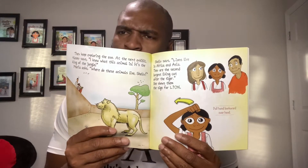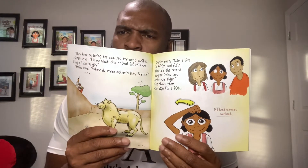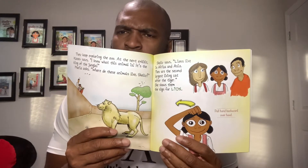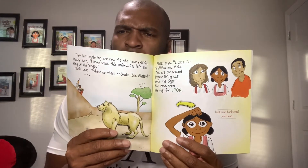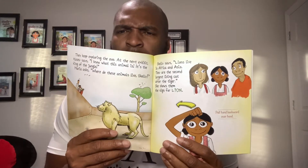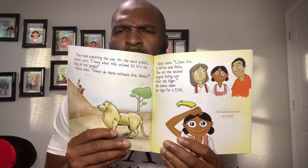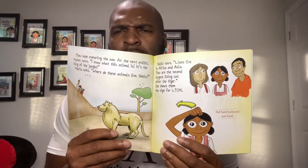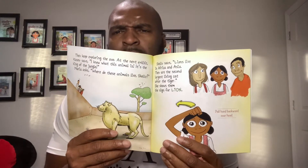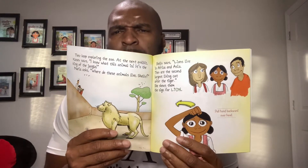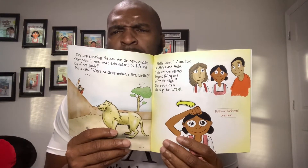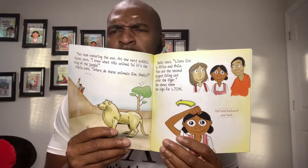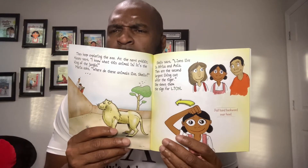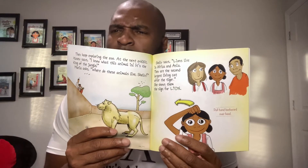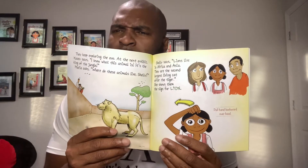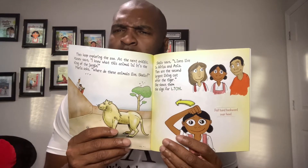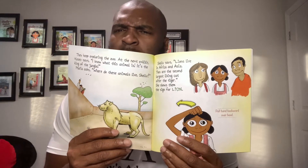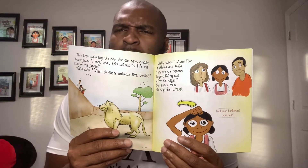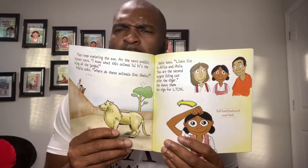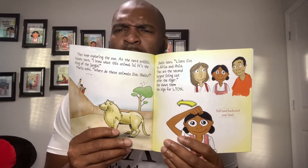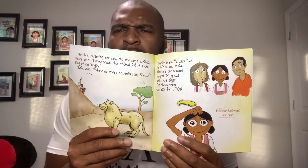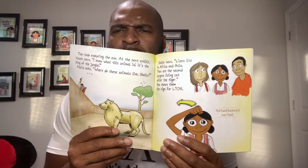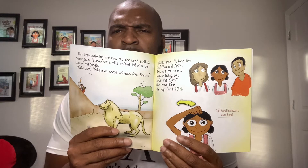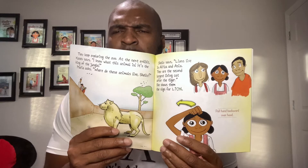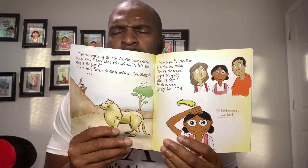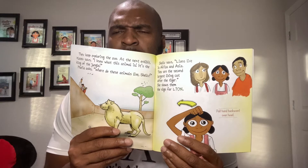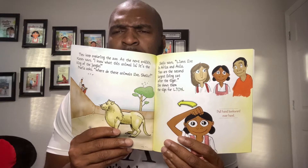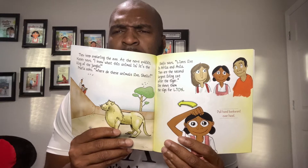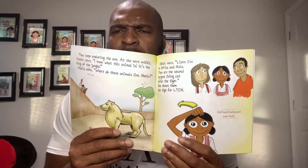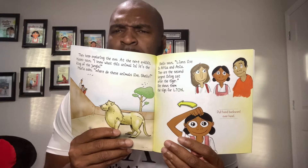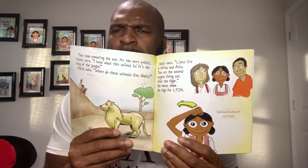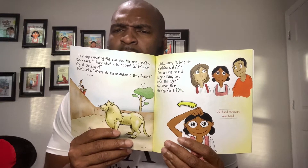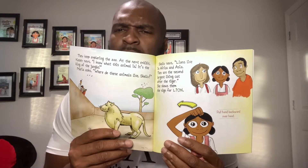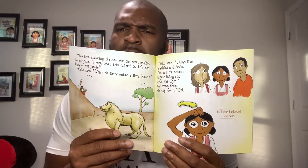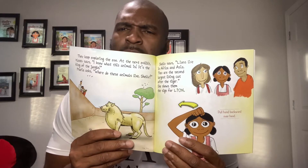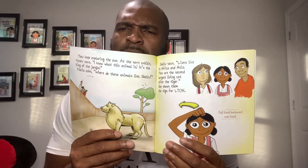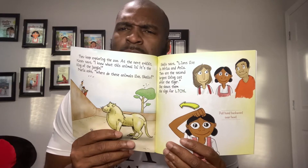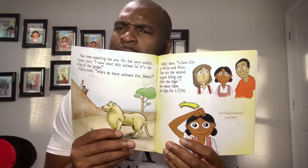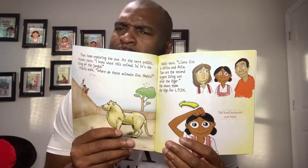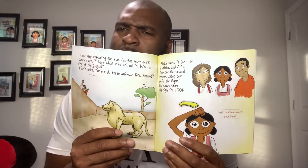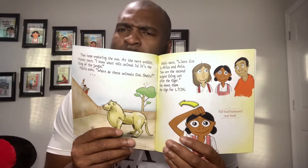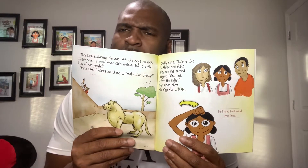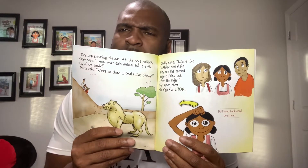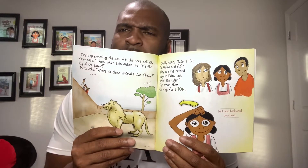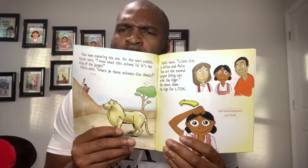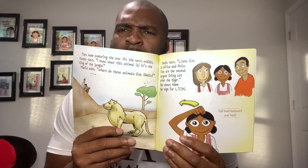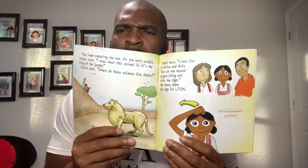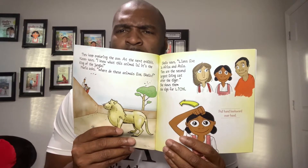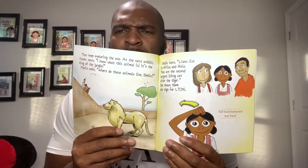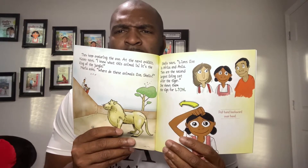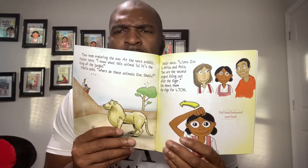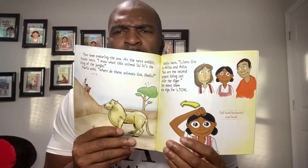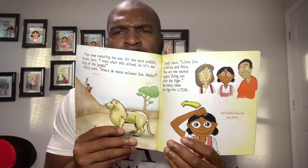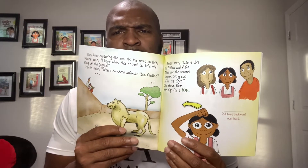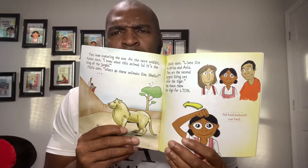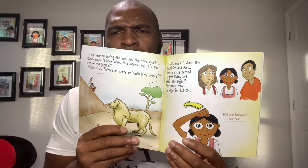jungle. Maria asks, where do these animals live, Shelley? Shelley says, lions live in Asia and